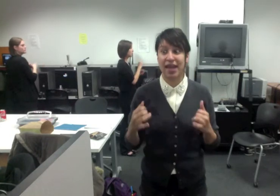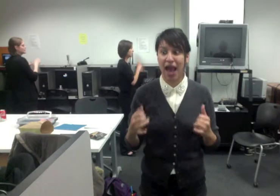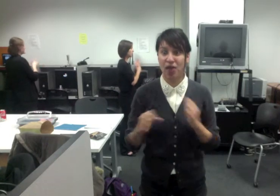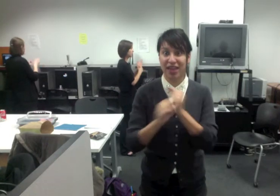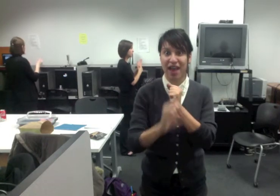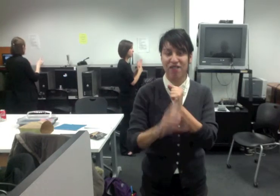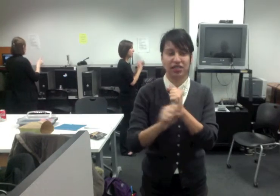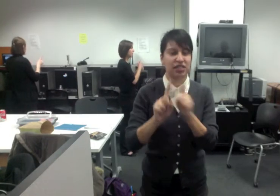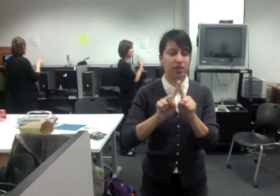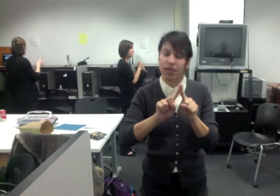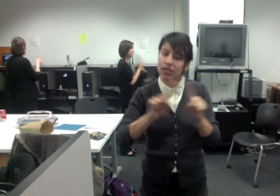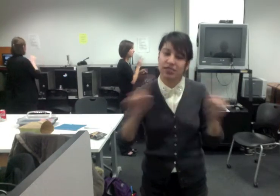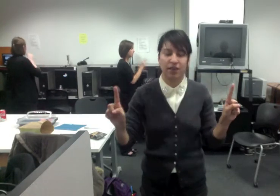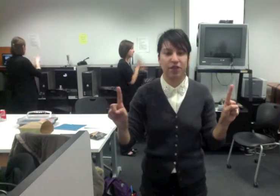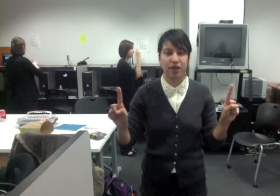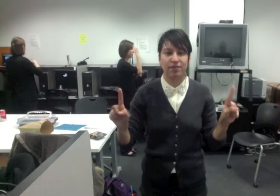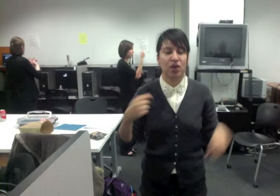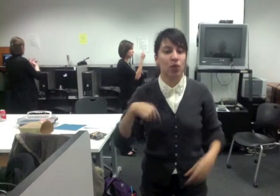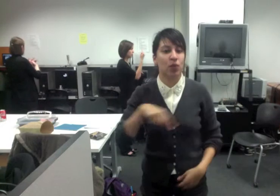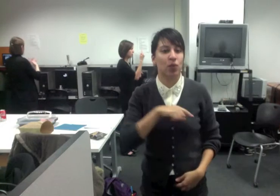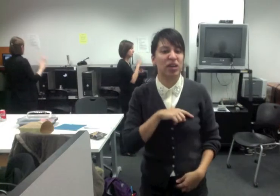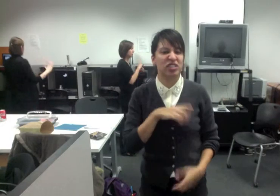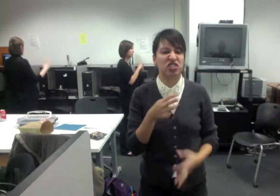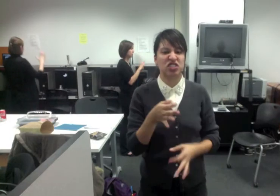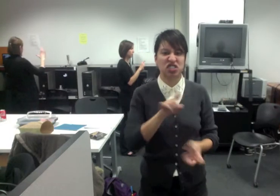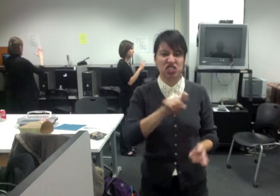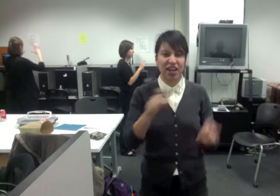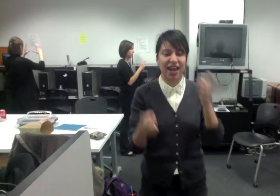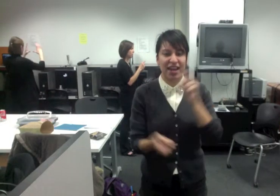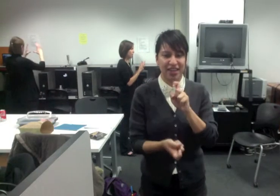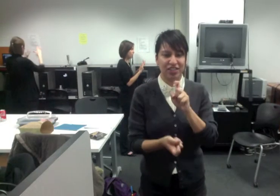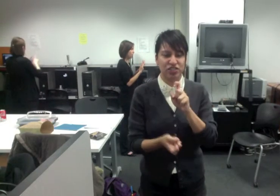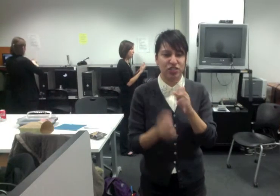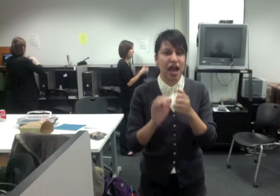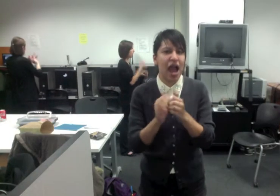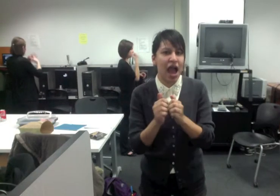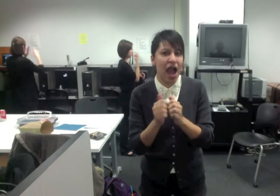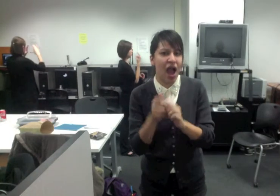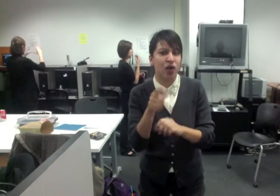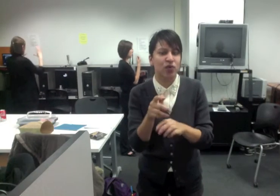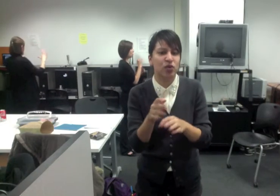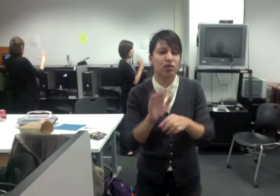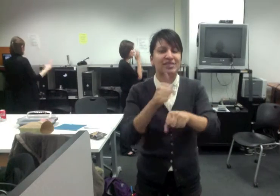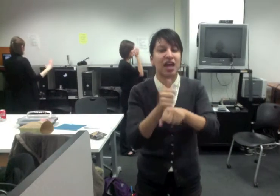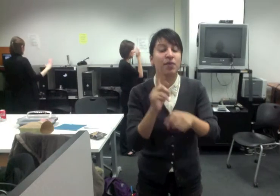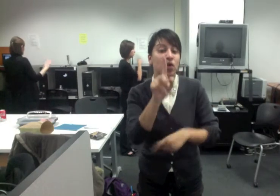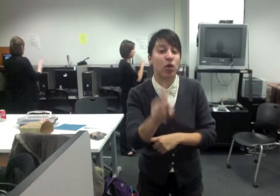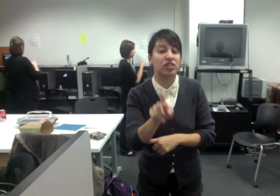of the information. What it proves to us is that people don't buy what you do, people buy why you do it. People don't buy what you do, they buy why you do it.